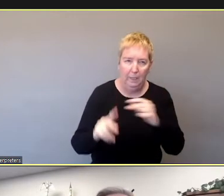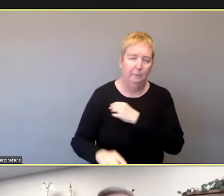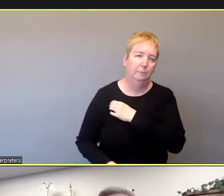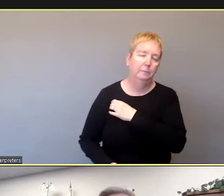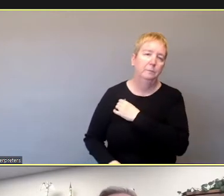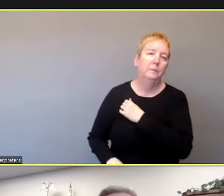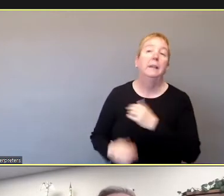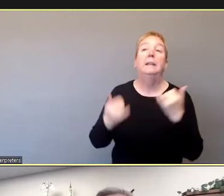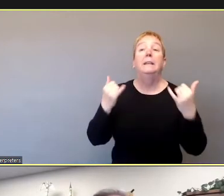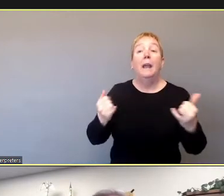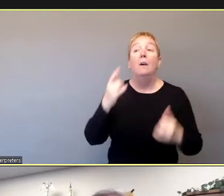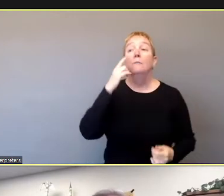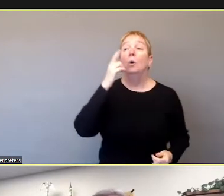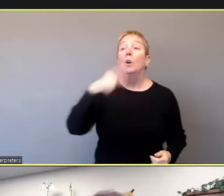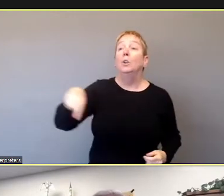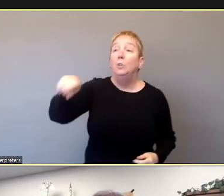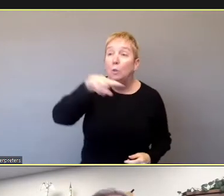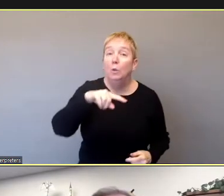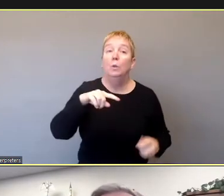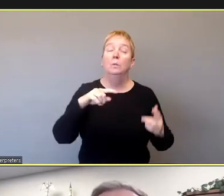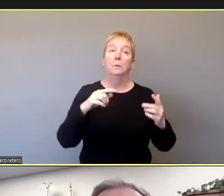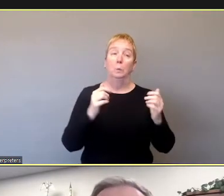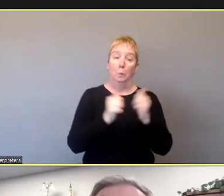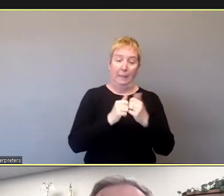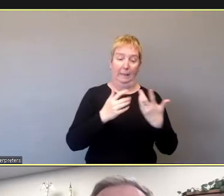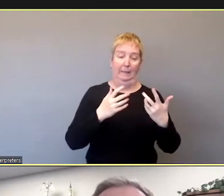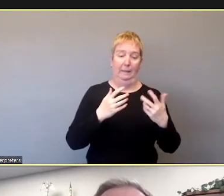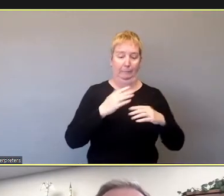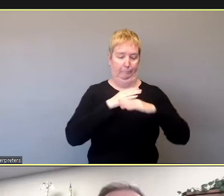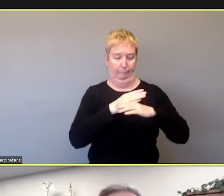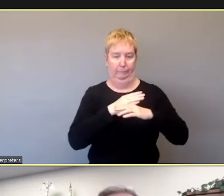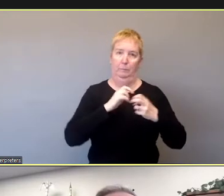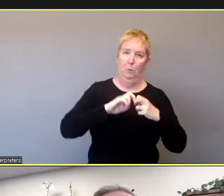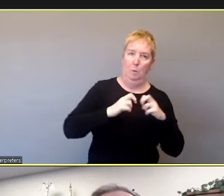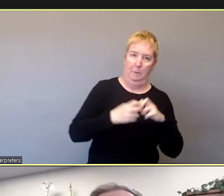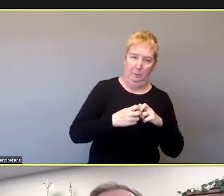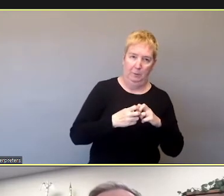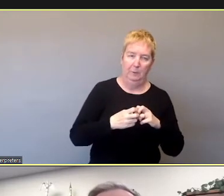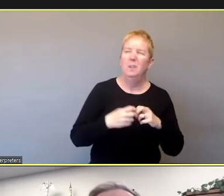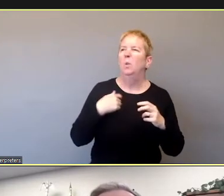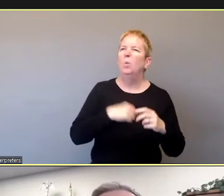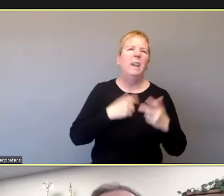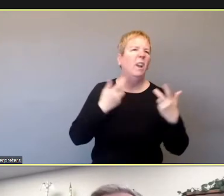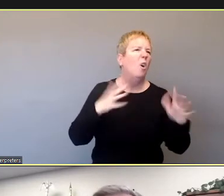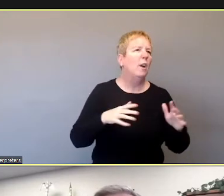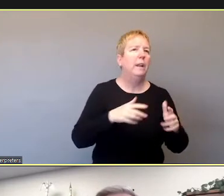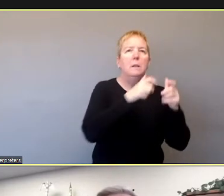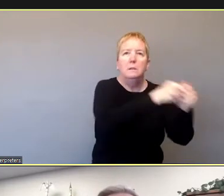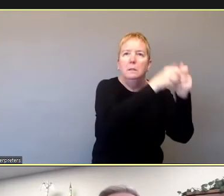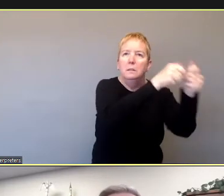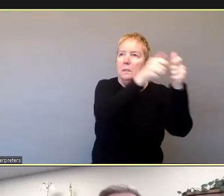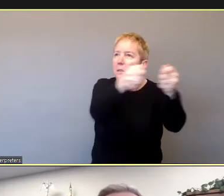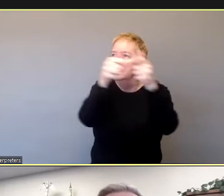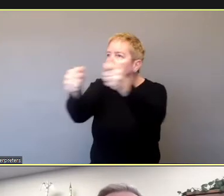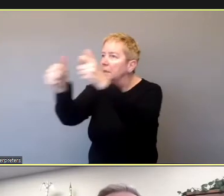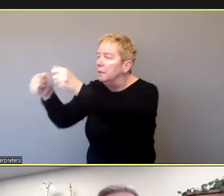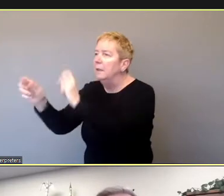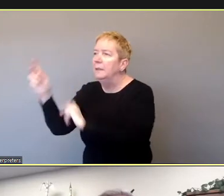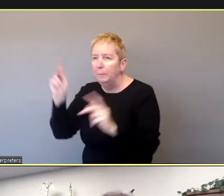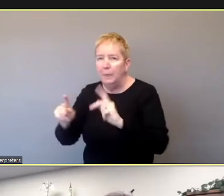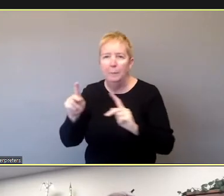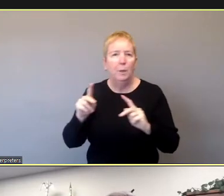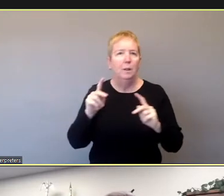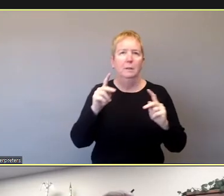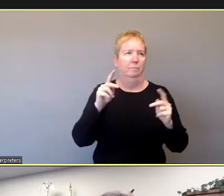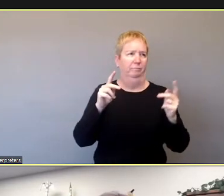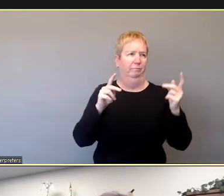immunocompromised individuals, we sent out a press release this morning. We've texted all of the people who registered in the